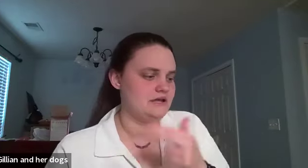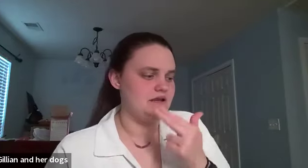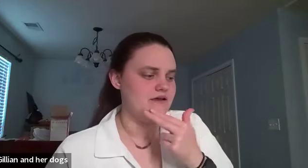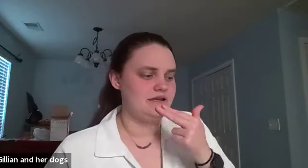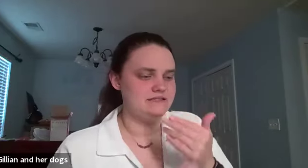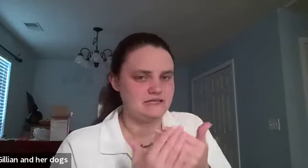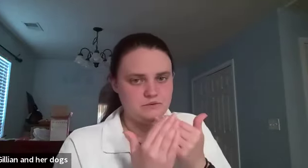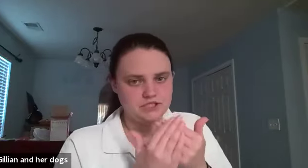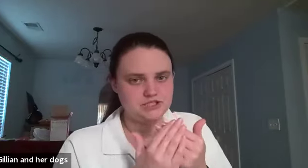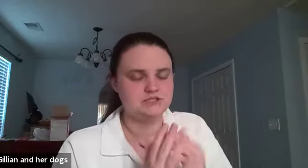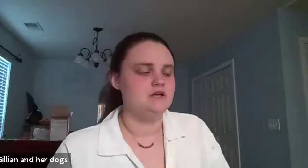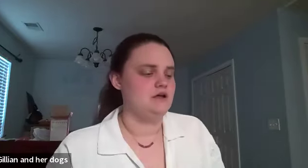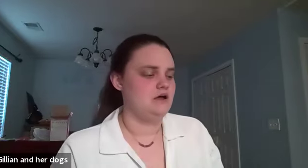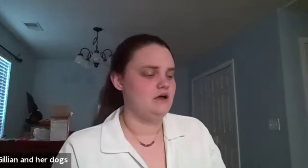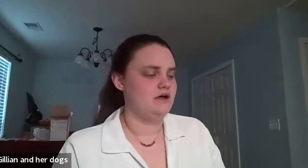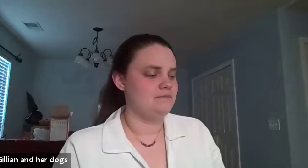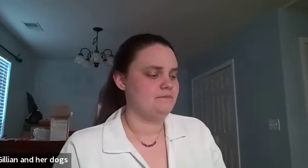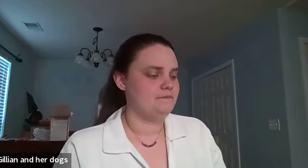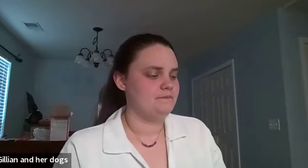and honey sandwich. Um,